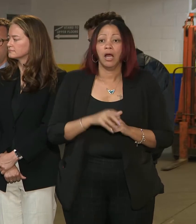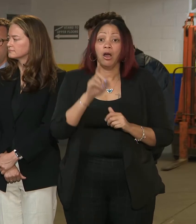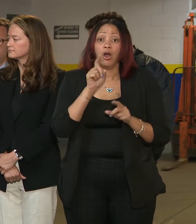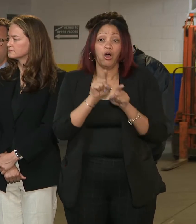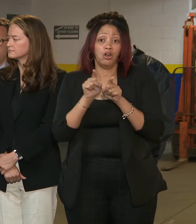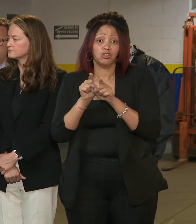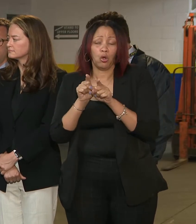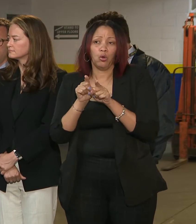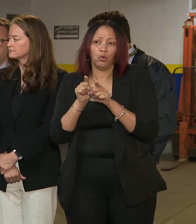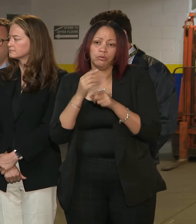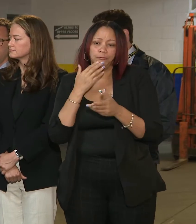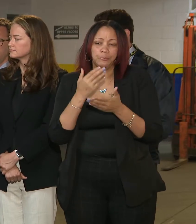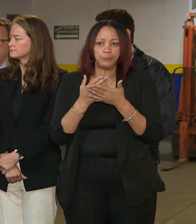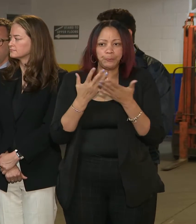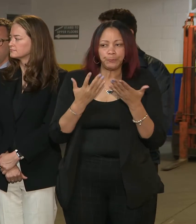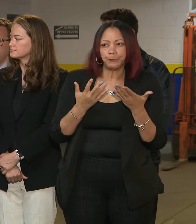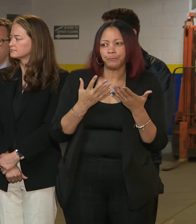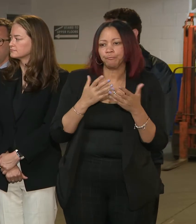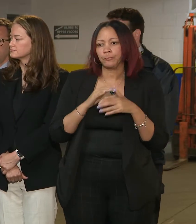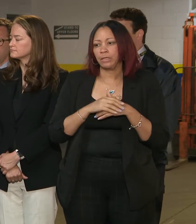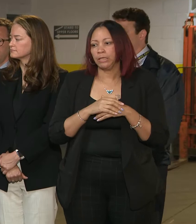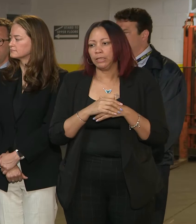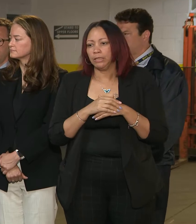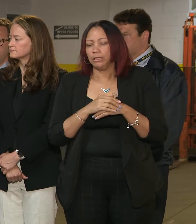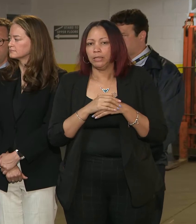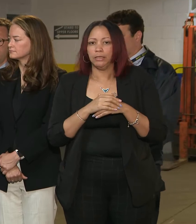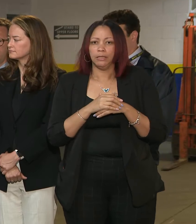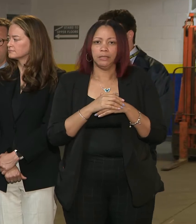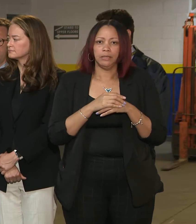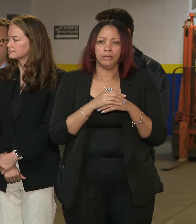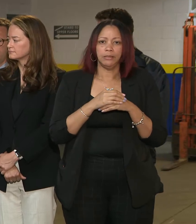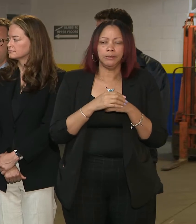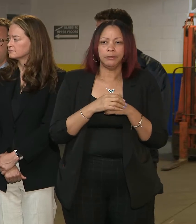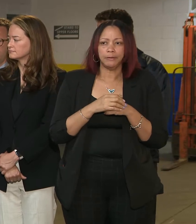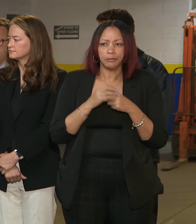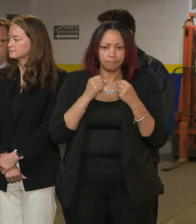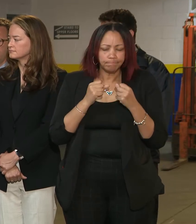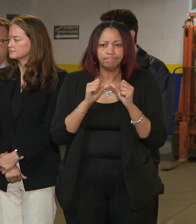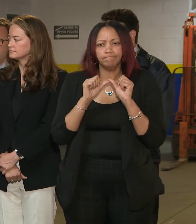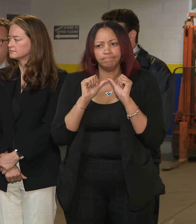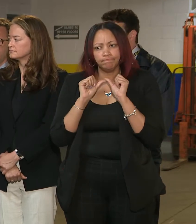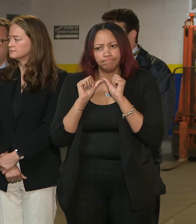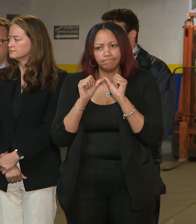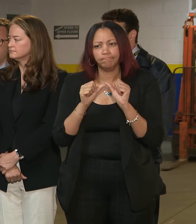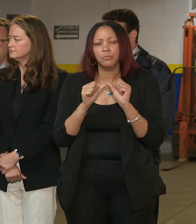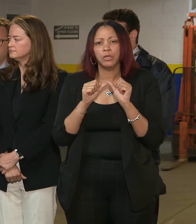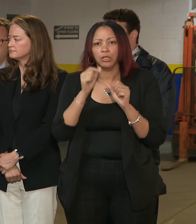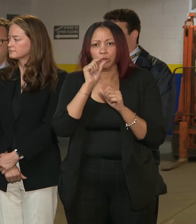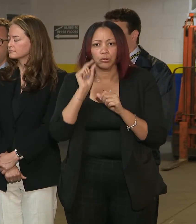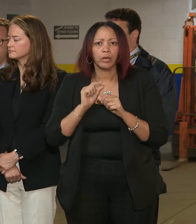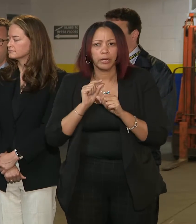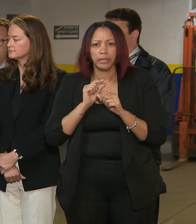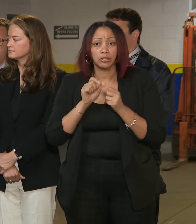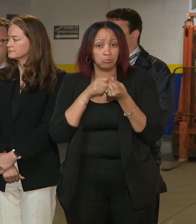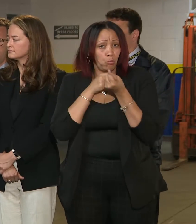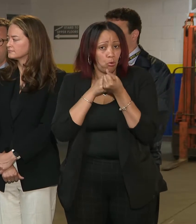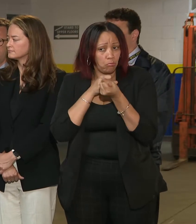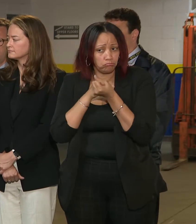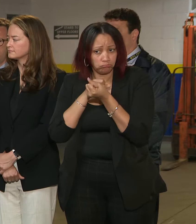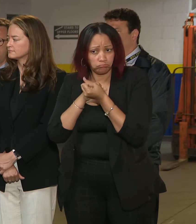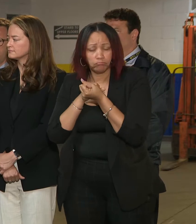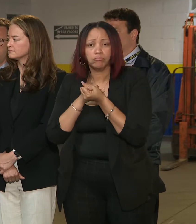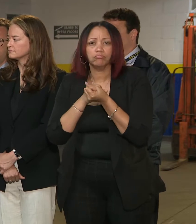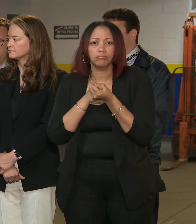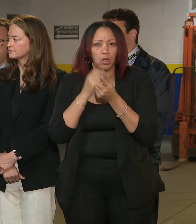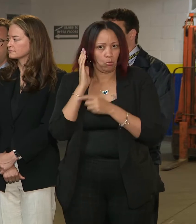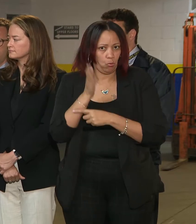strong signal to Kremlin, to Moscow, that Ukraine is being supported